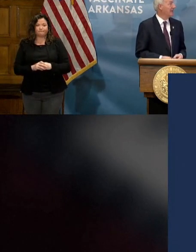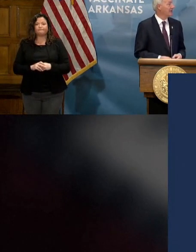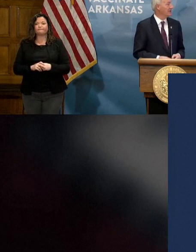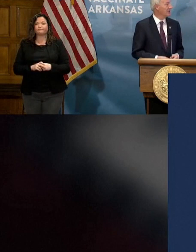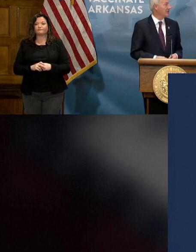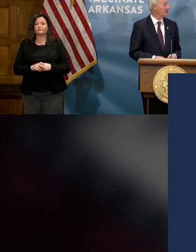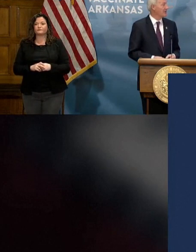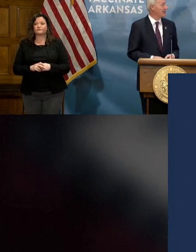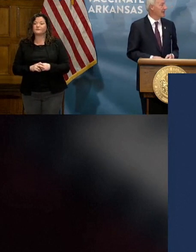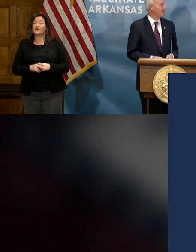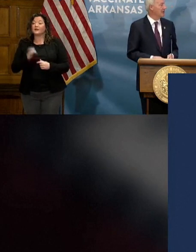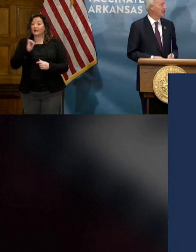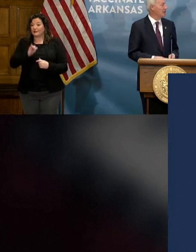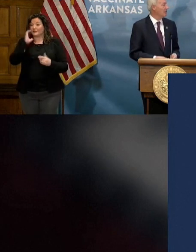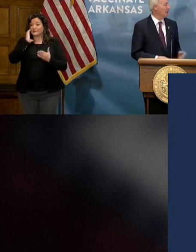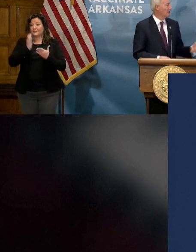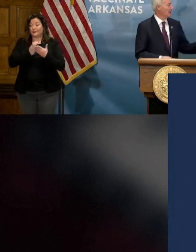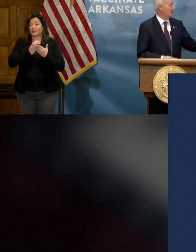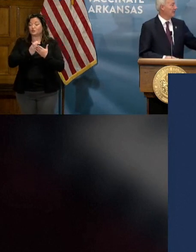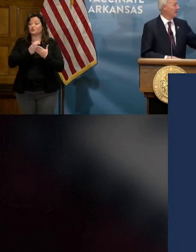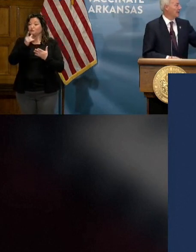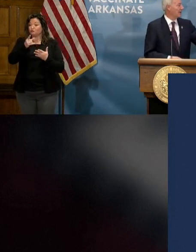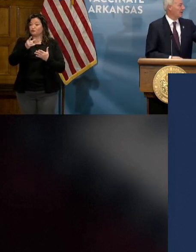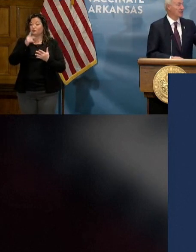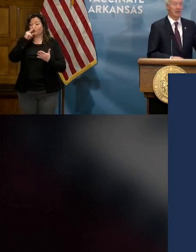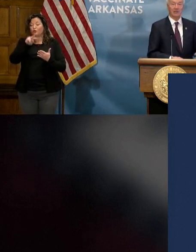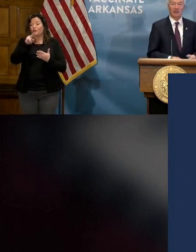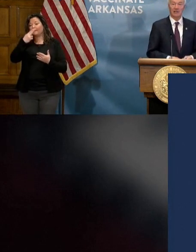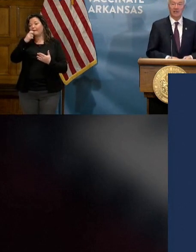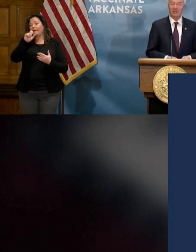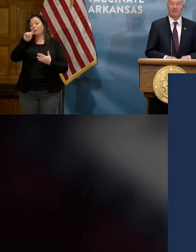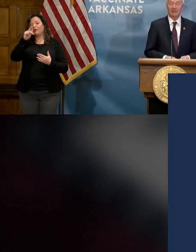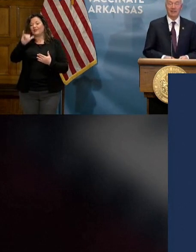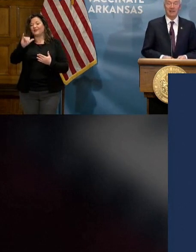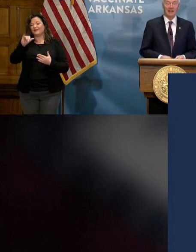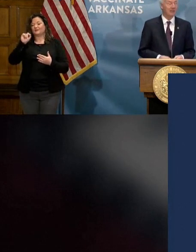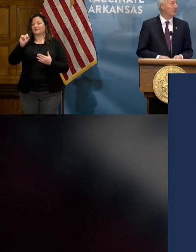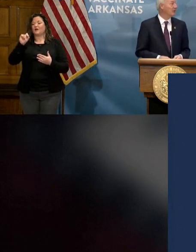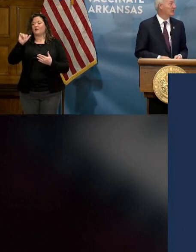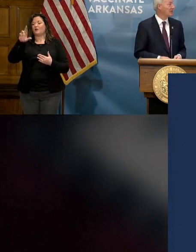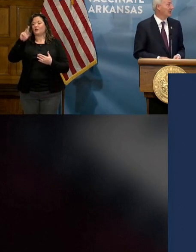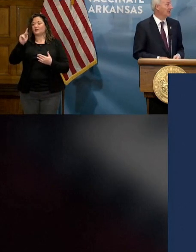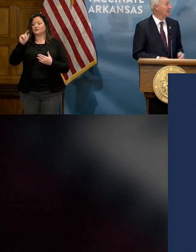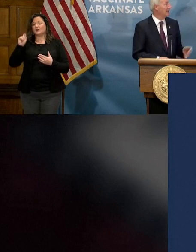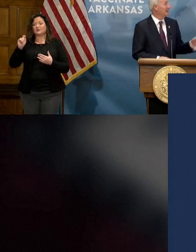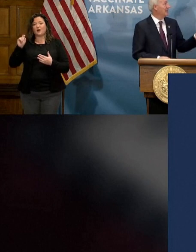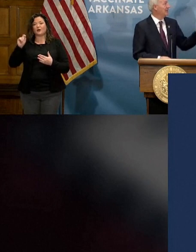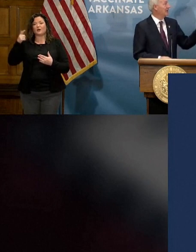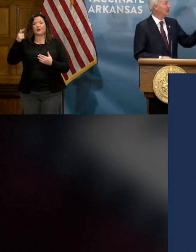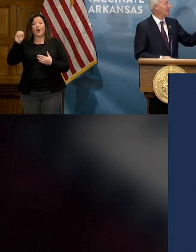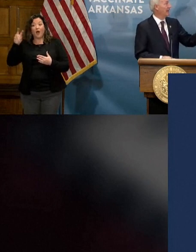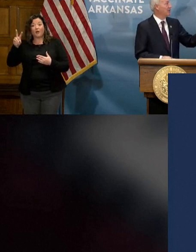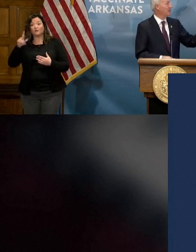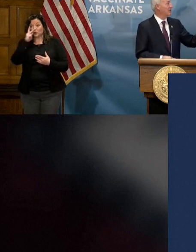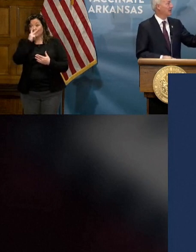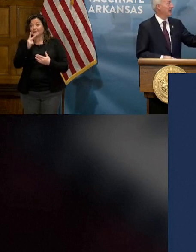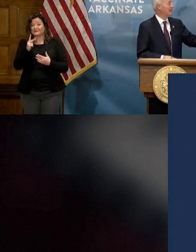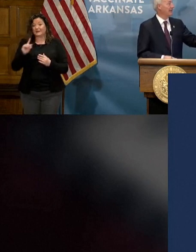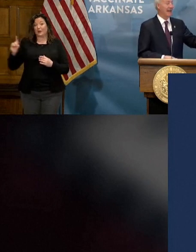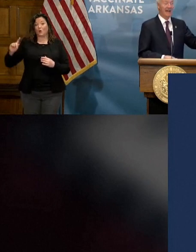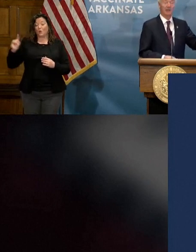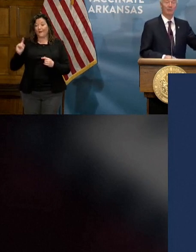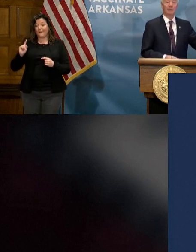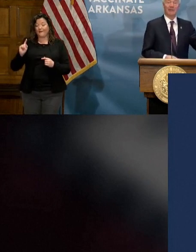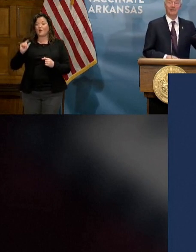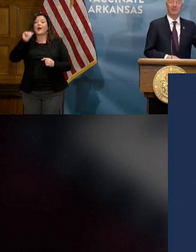And here's just as I mentioned, you can go to healthy.arkansas.gov and you can see the locations that